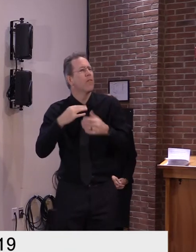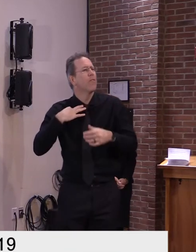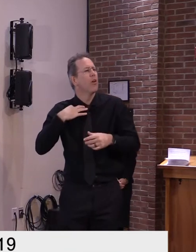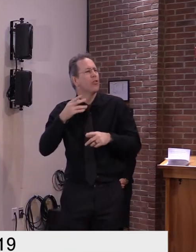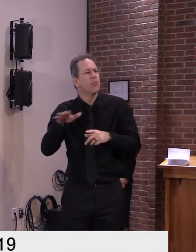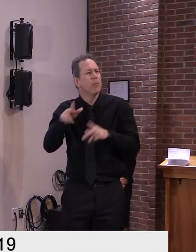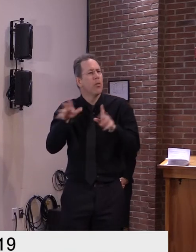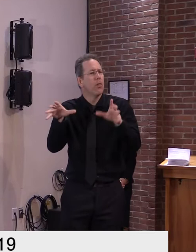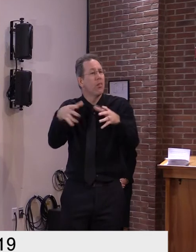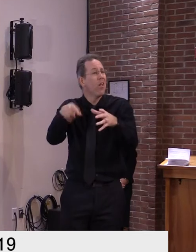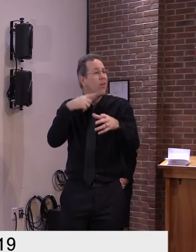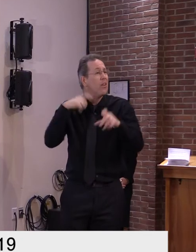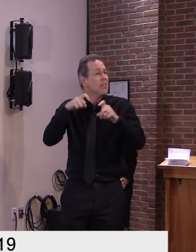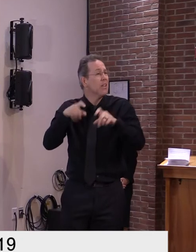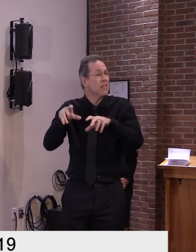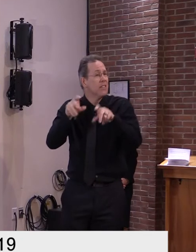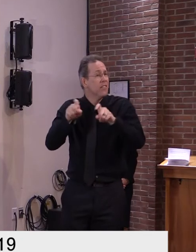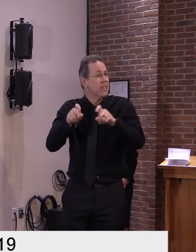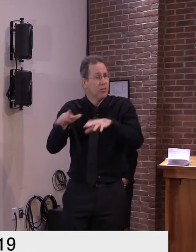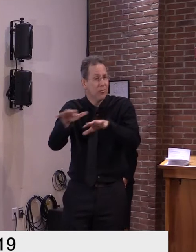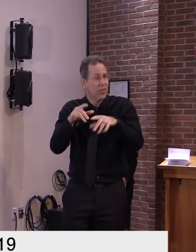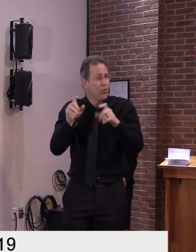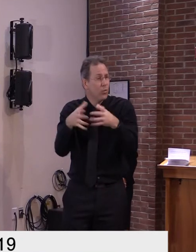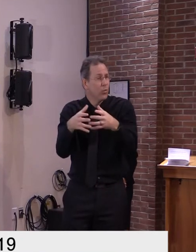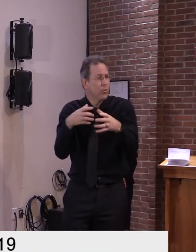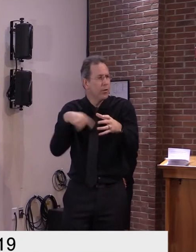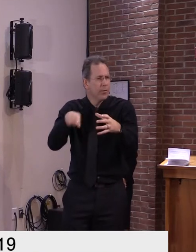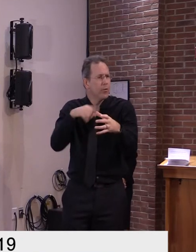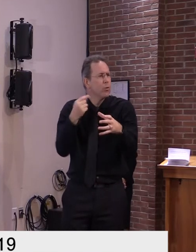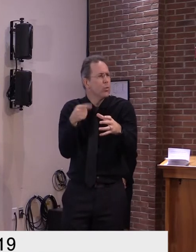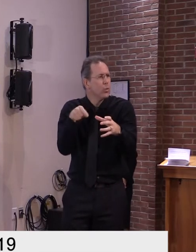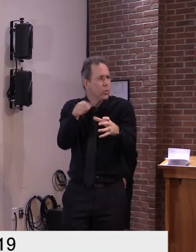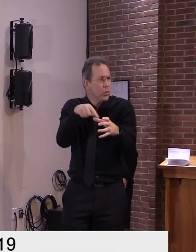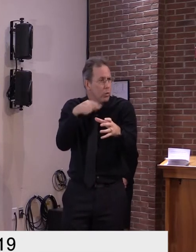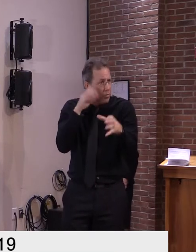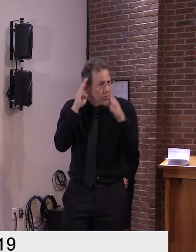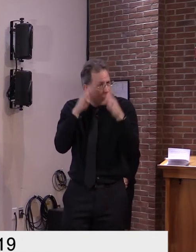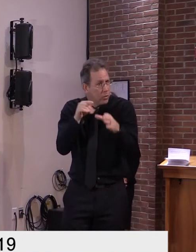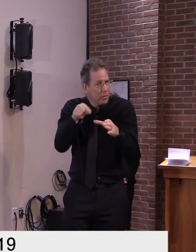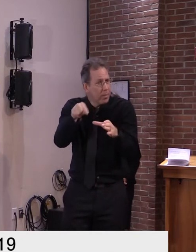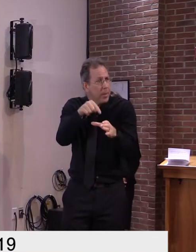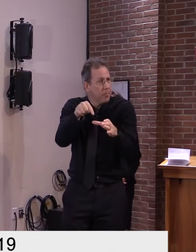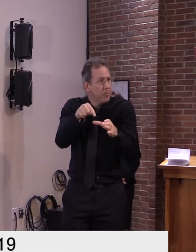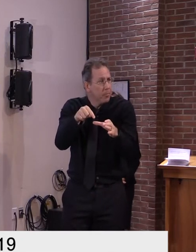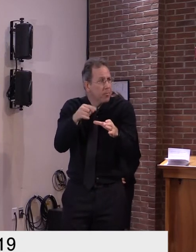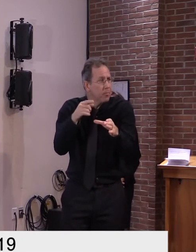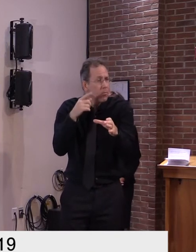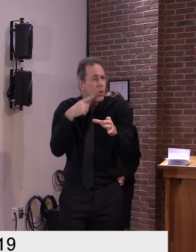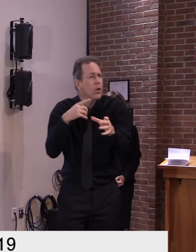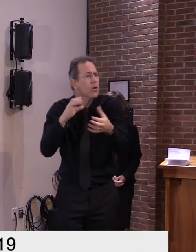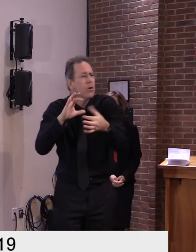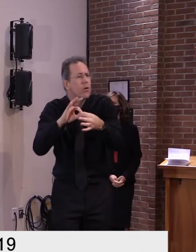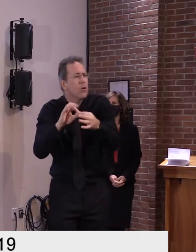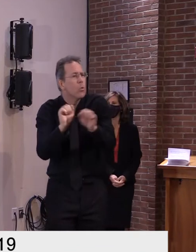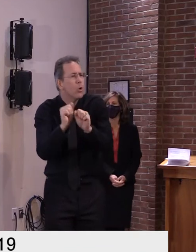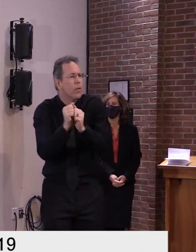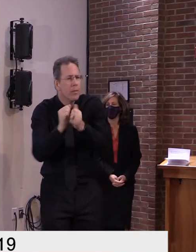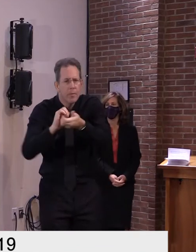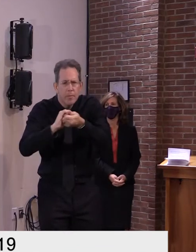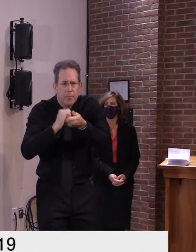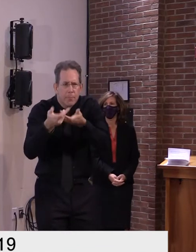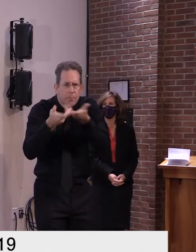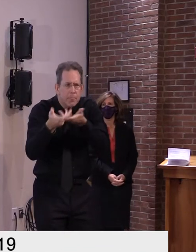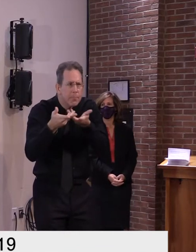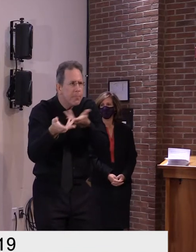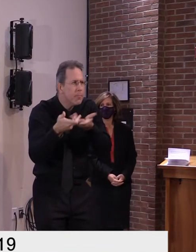Hopefully, we'll have nothing else for them to do. And engage them in working with us so that we can actually do what you just suggested, which